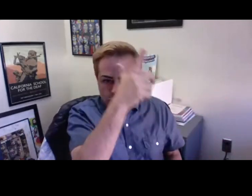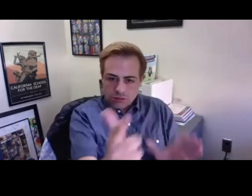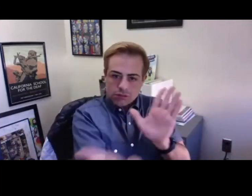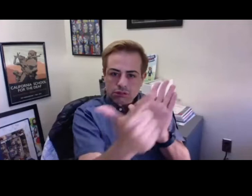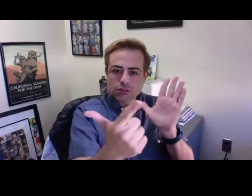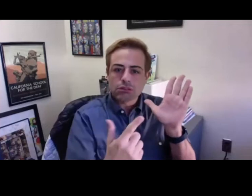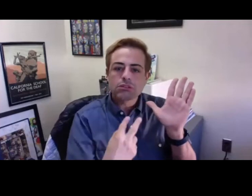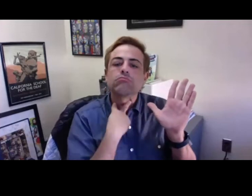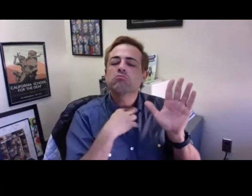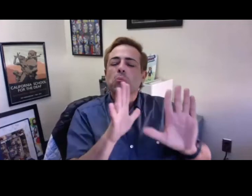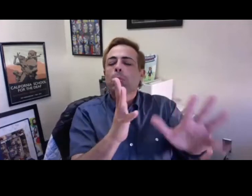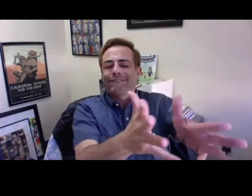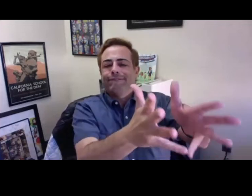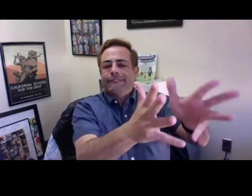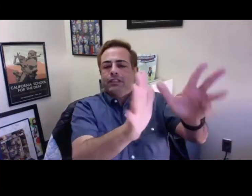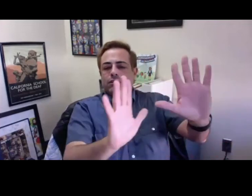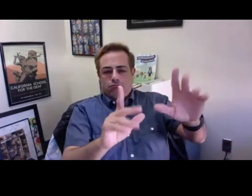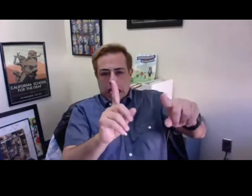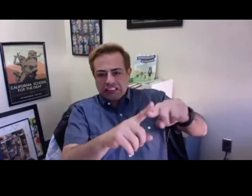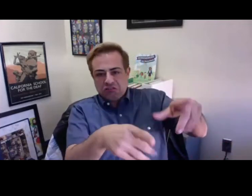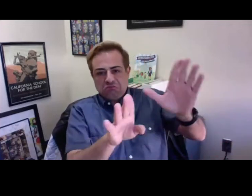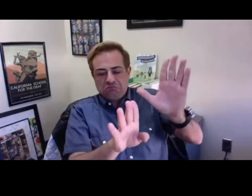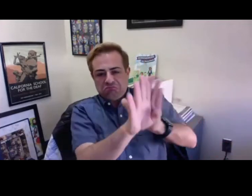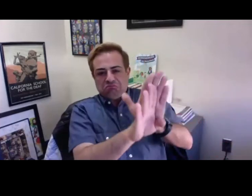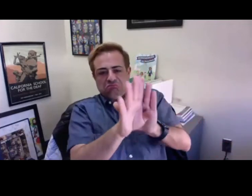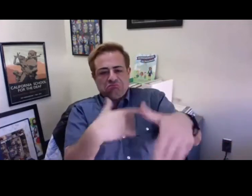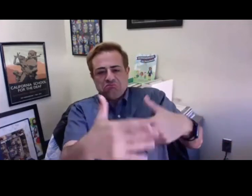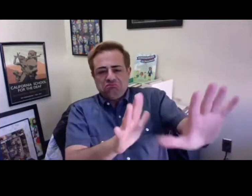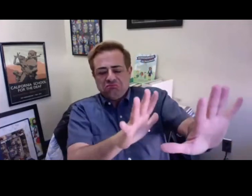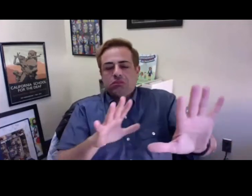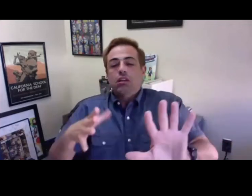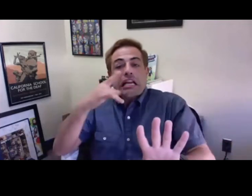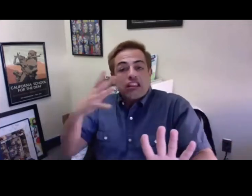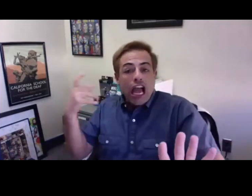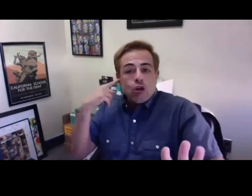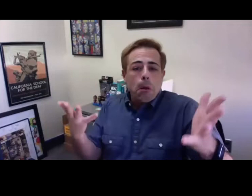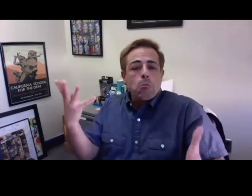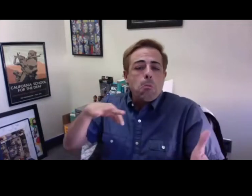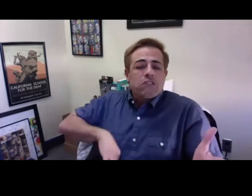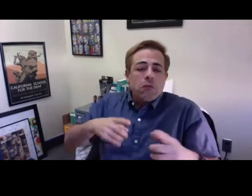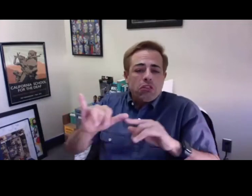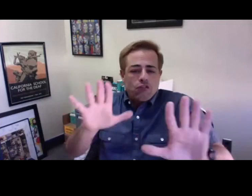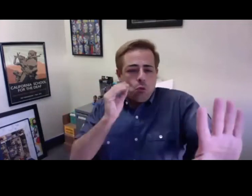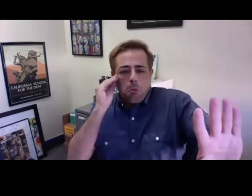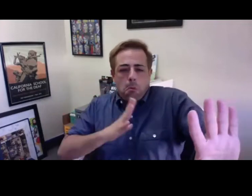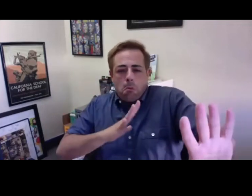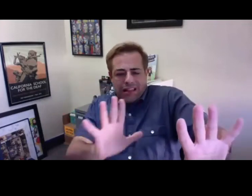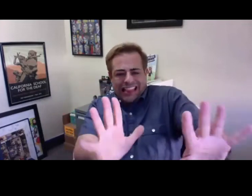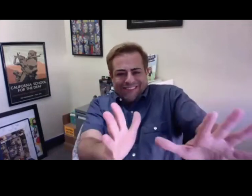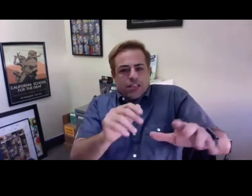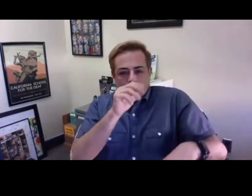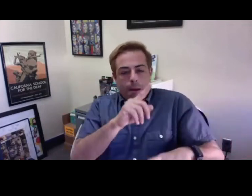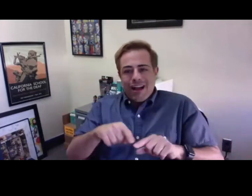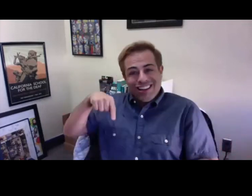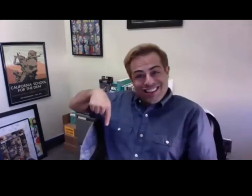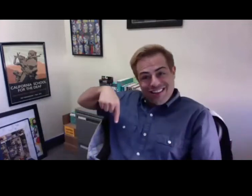but and we're not going to tell our parents, that they can't do that, but we'll let them develop that on their own.